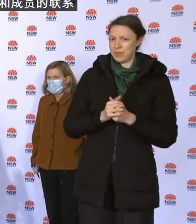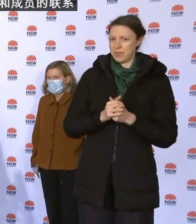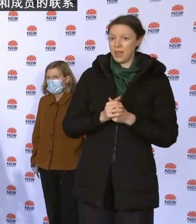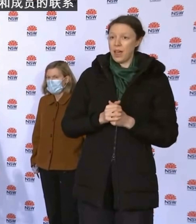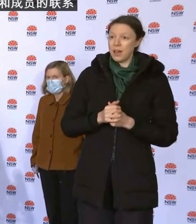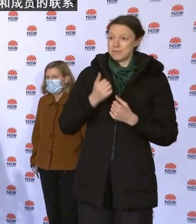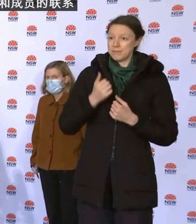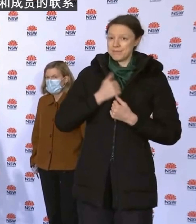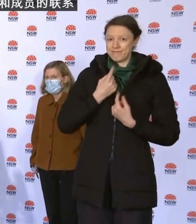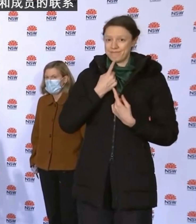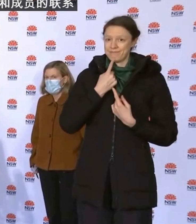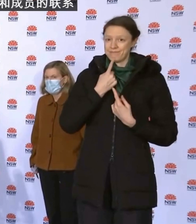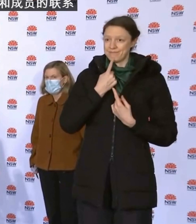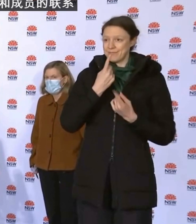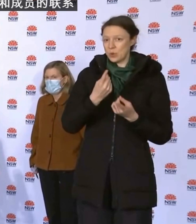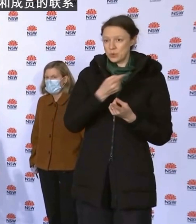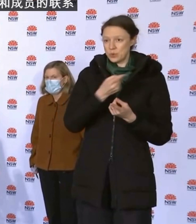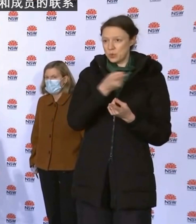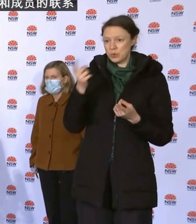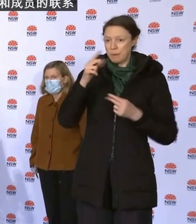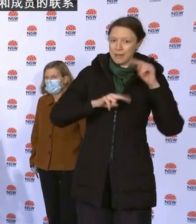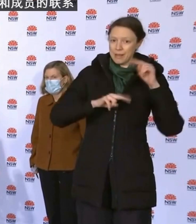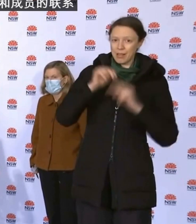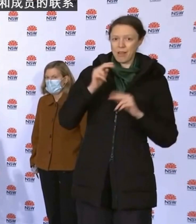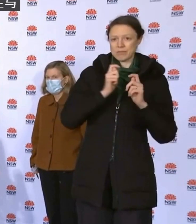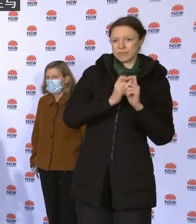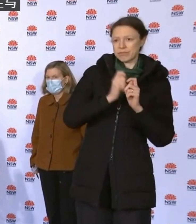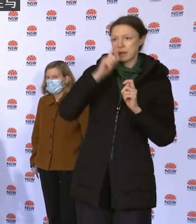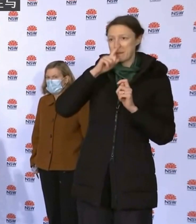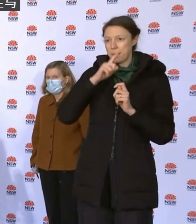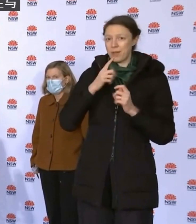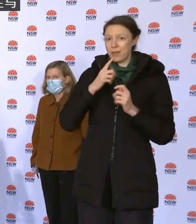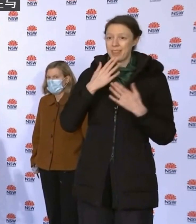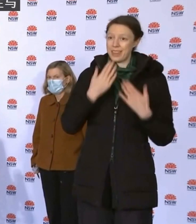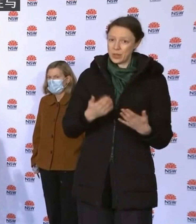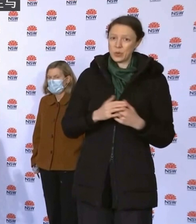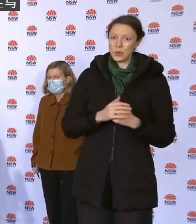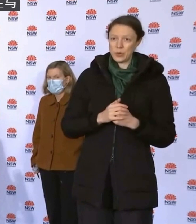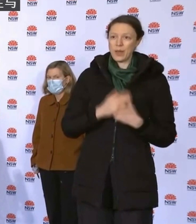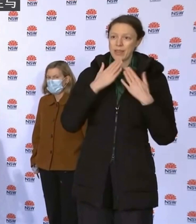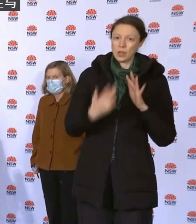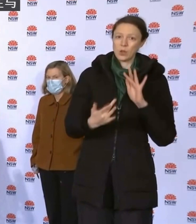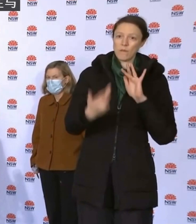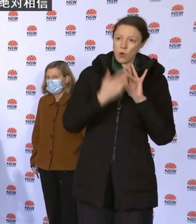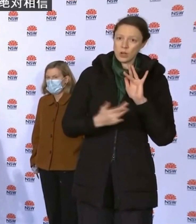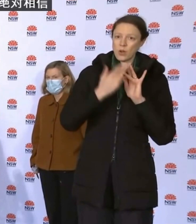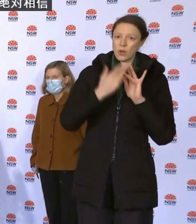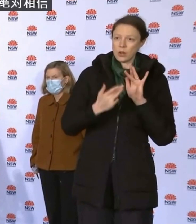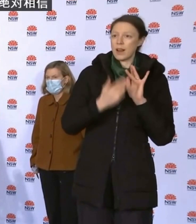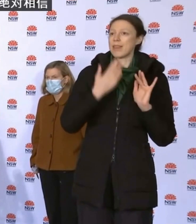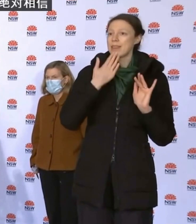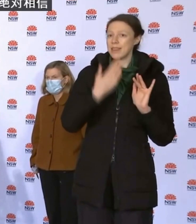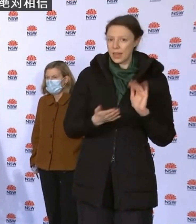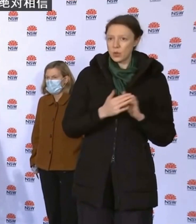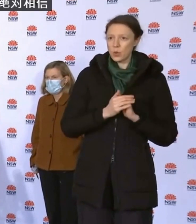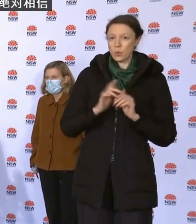daily contact with our officials and members of the Cabinet. And please know that we're working with you to get you